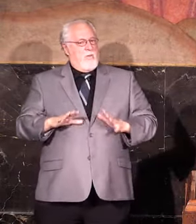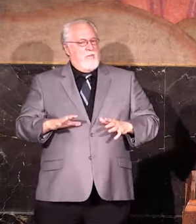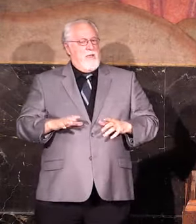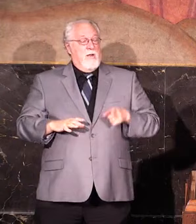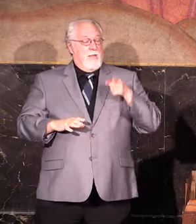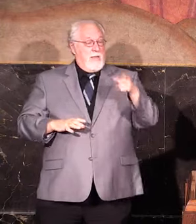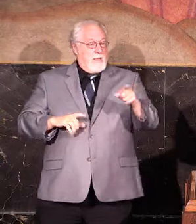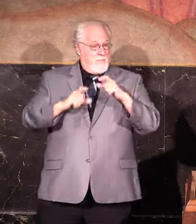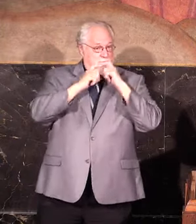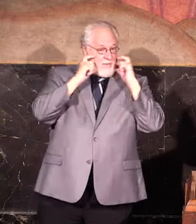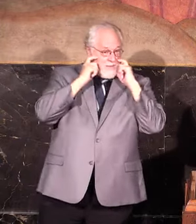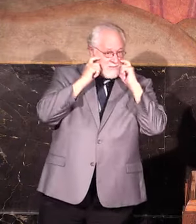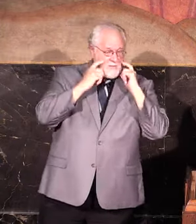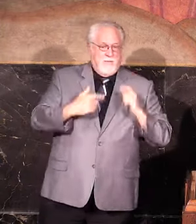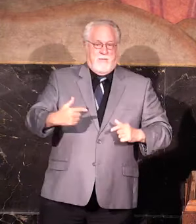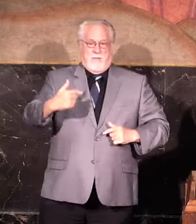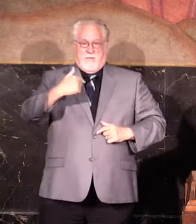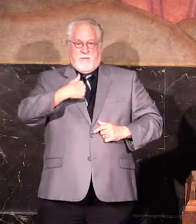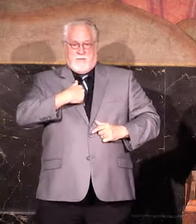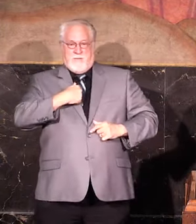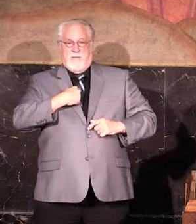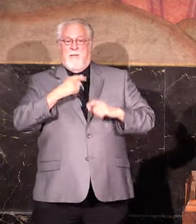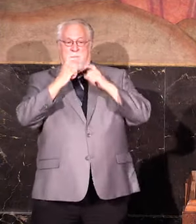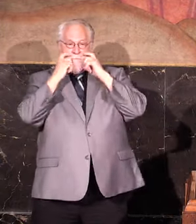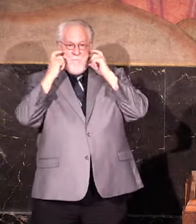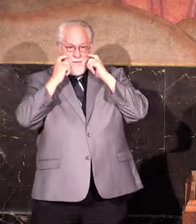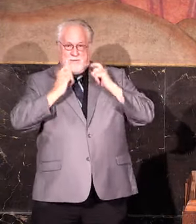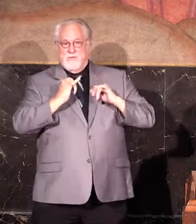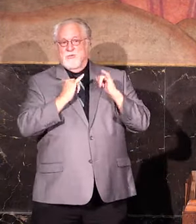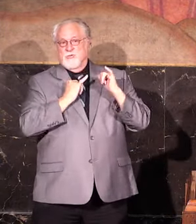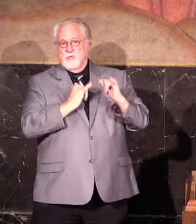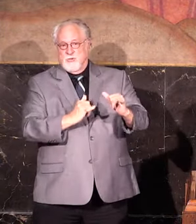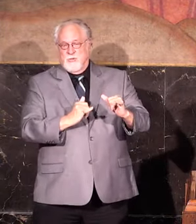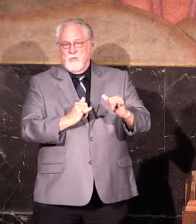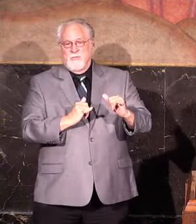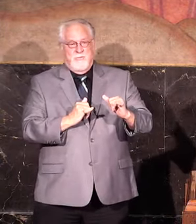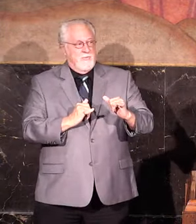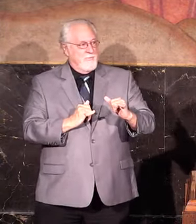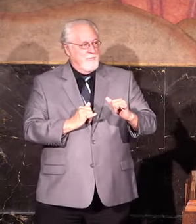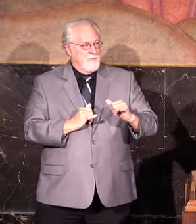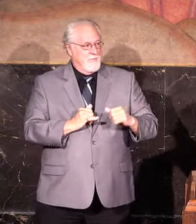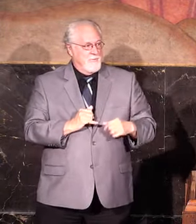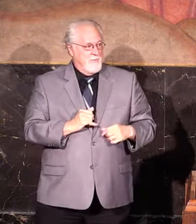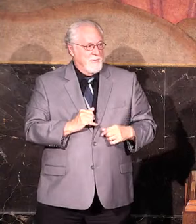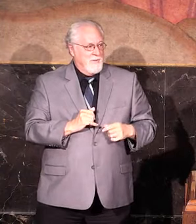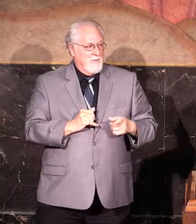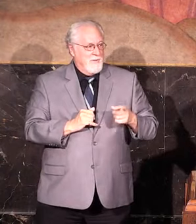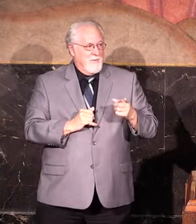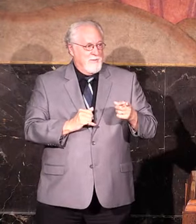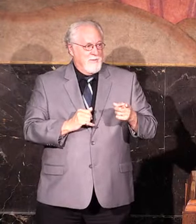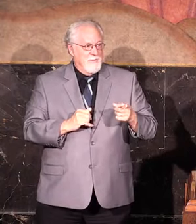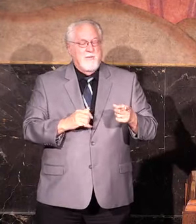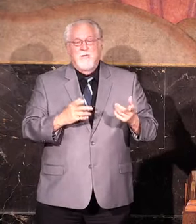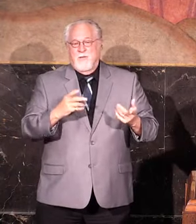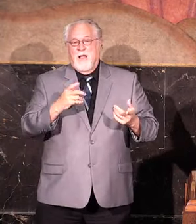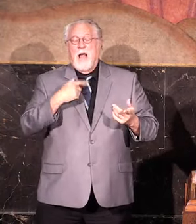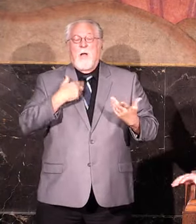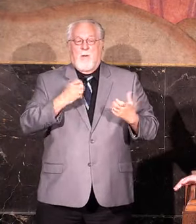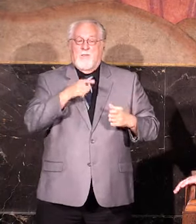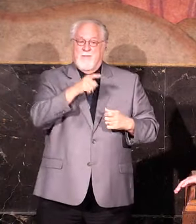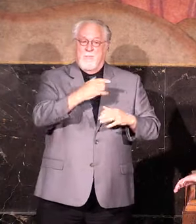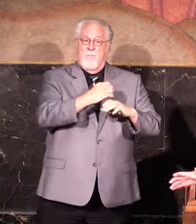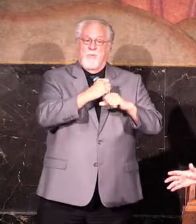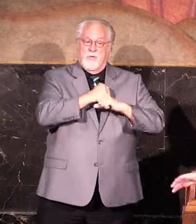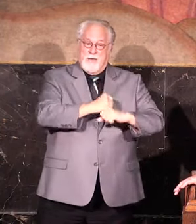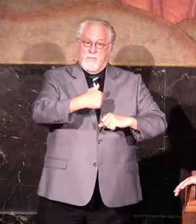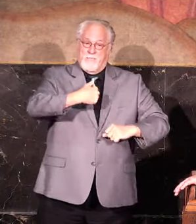wearing a mask in order to protect the driver from me. And I wouldn't get in there if he wasn't or she wasn't wearing a mask in order to protect me from